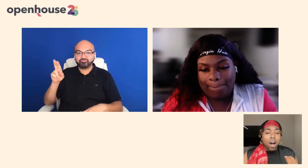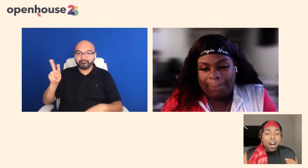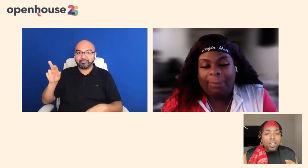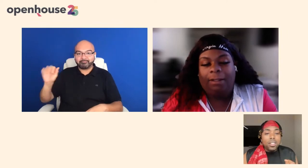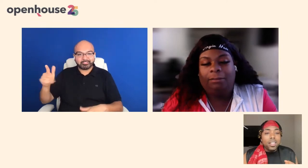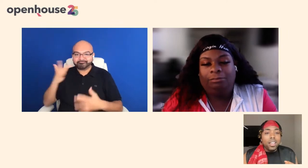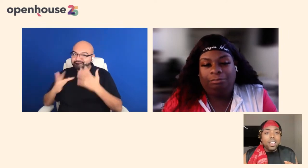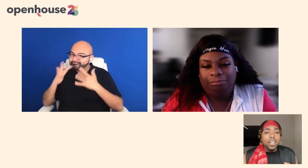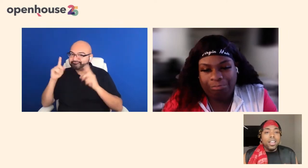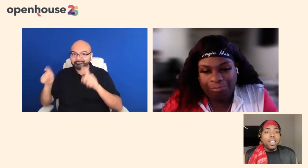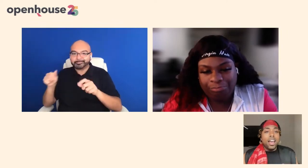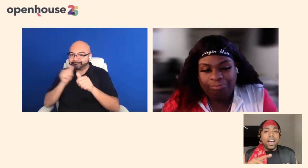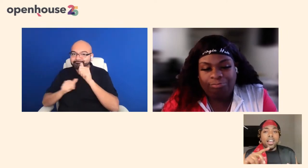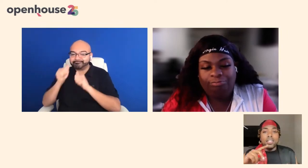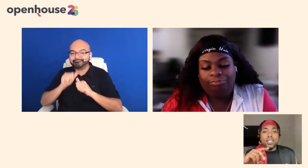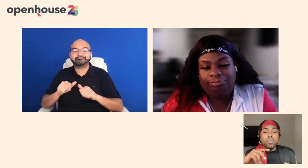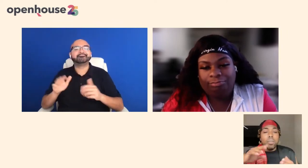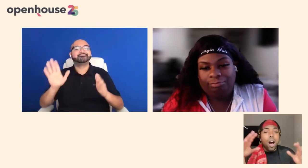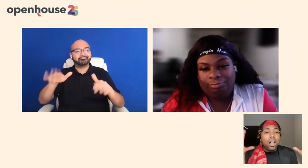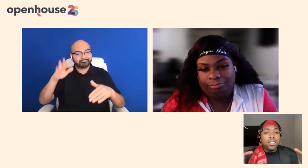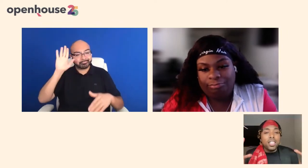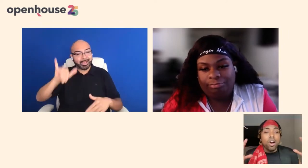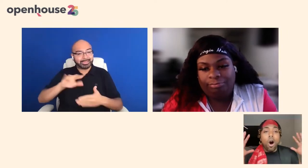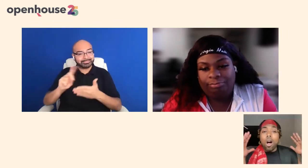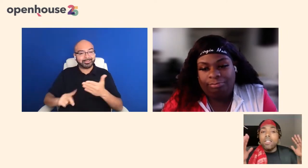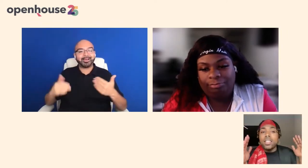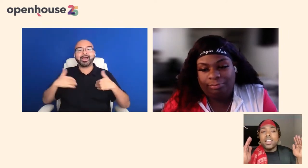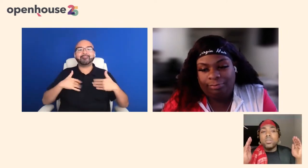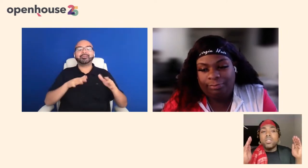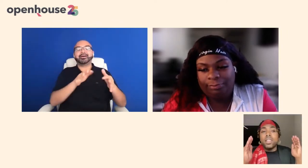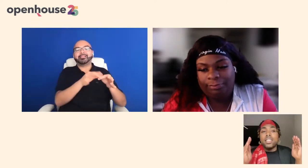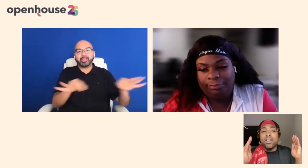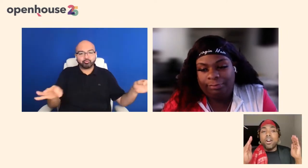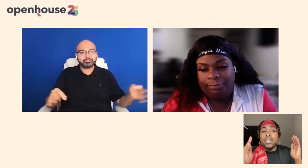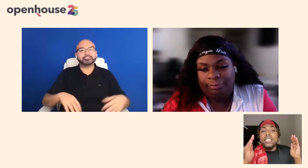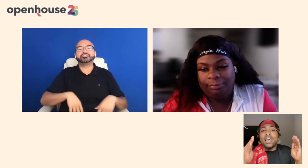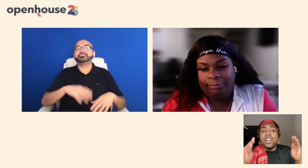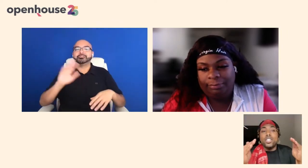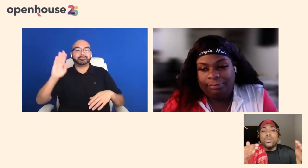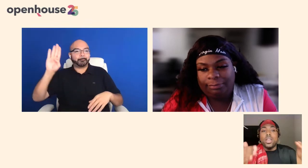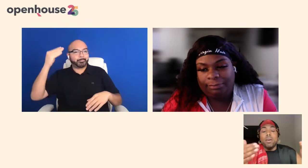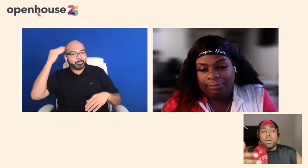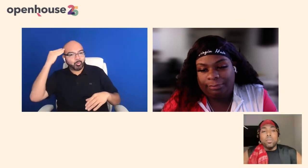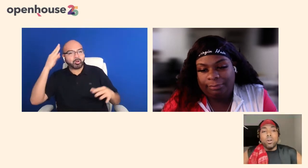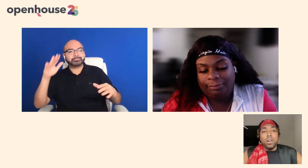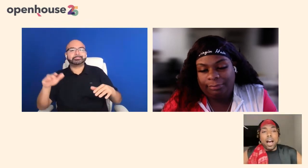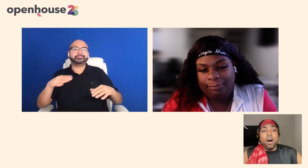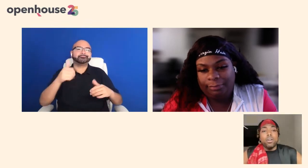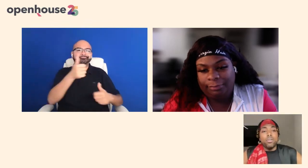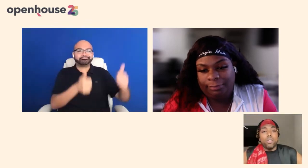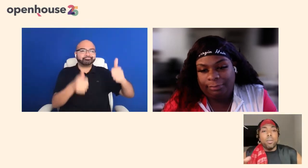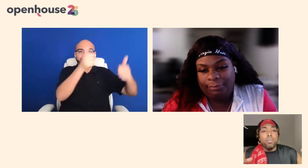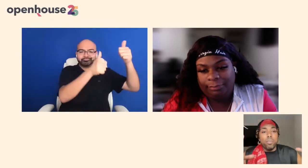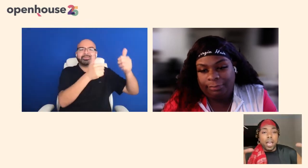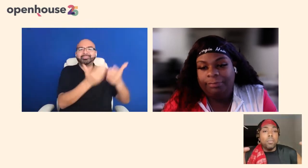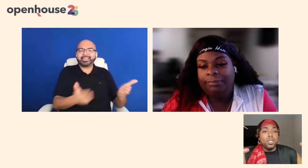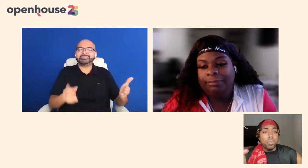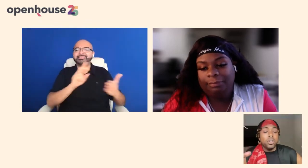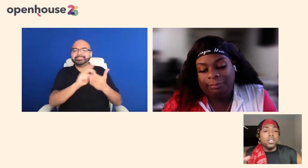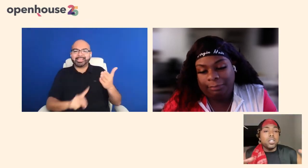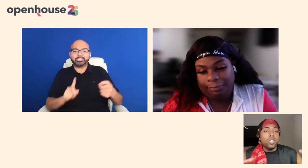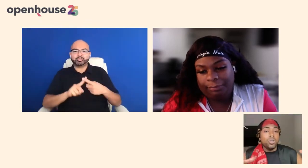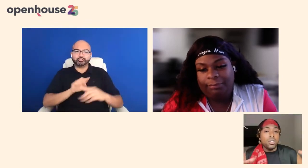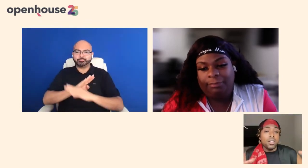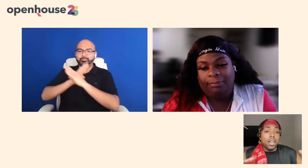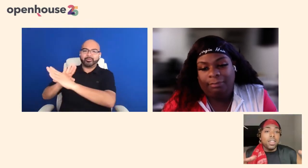and bureaucracy and policy, all of these types of things that are designed to keep people out from being able to